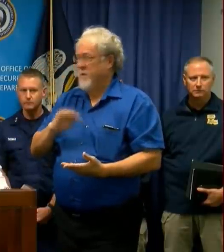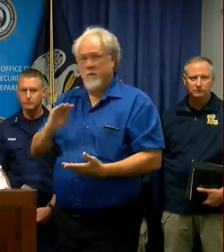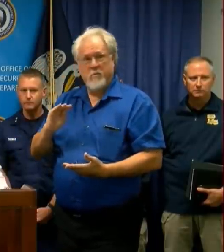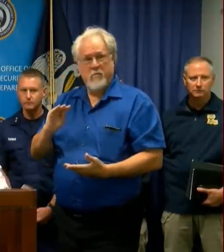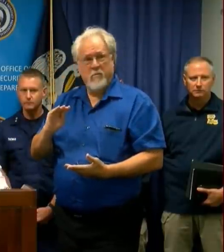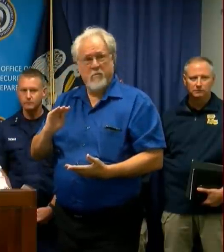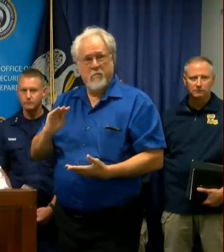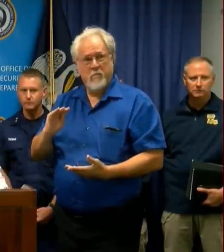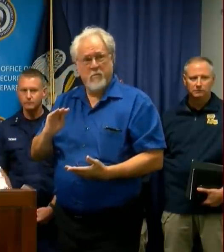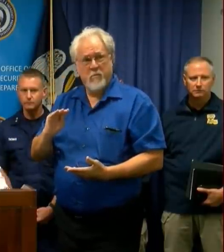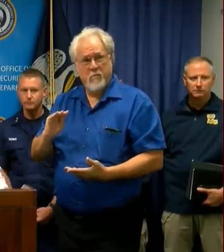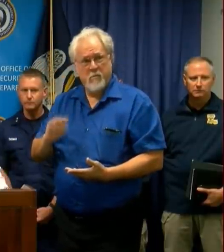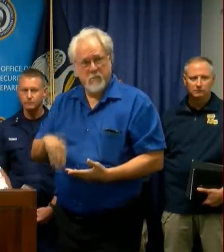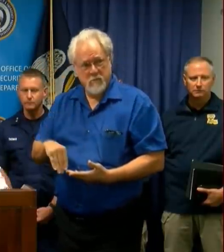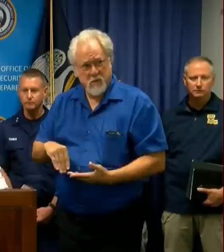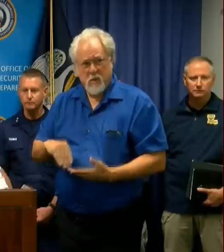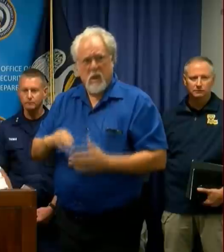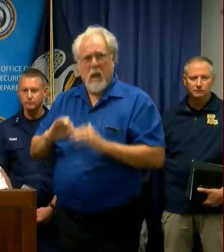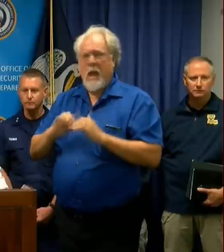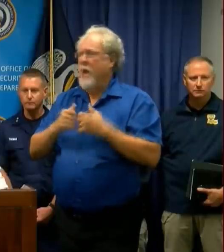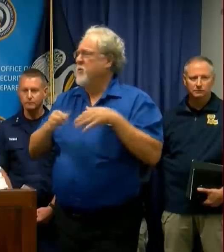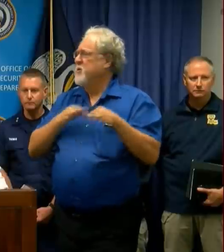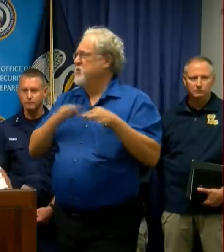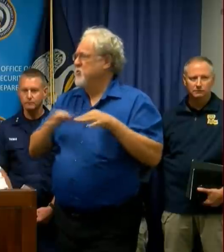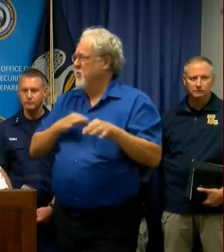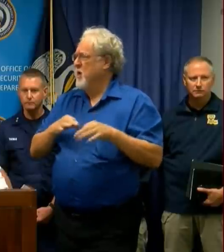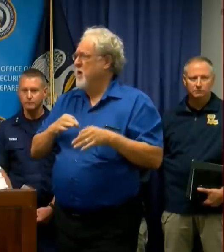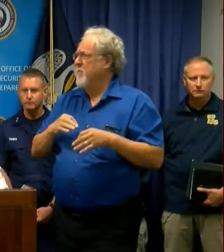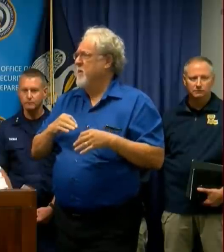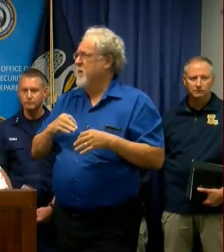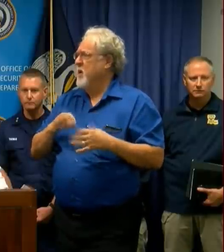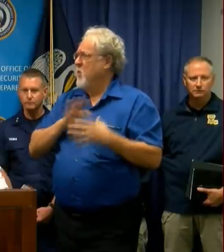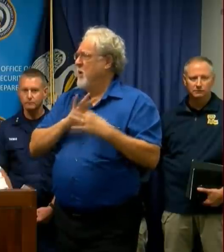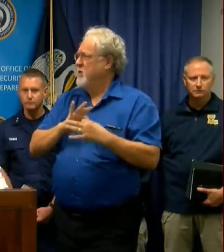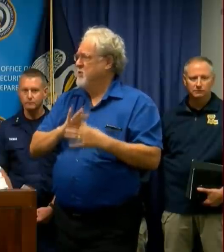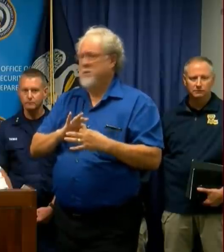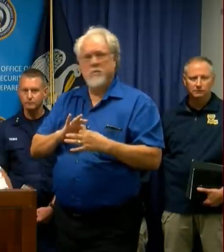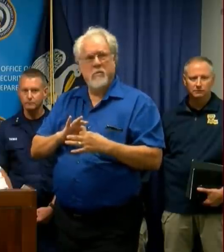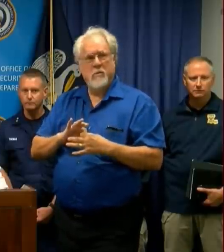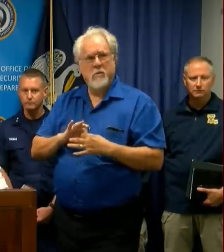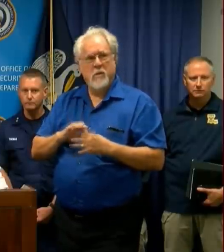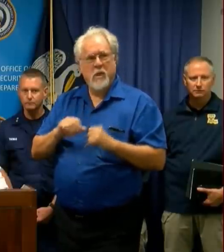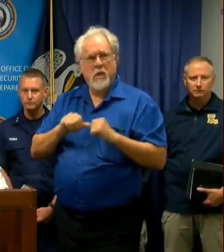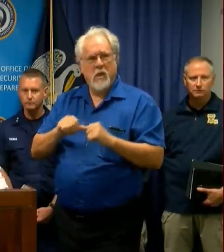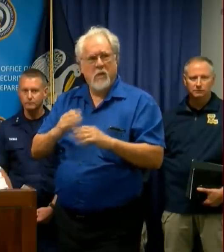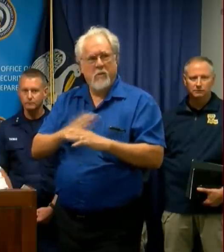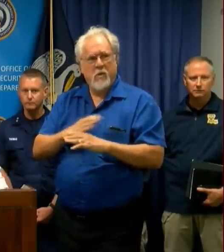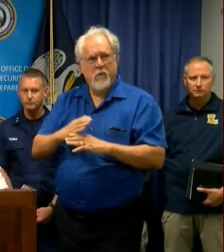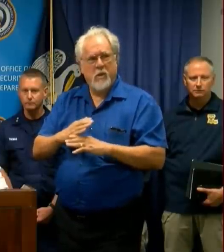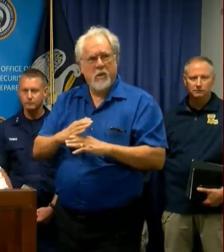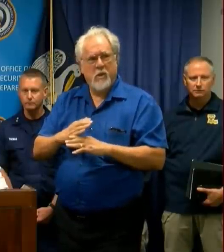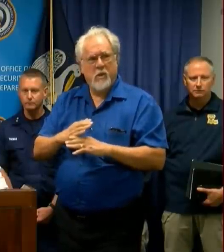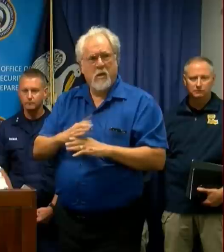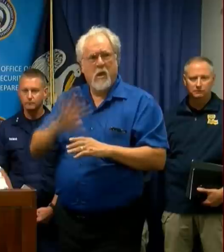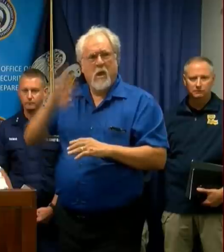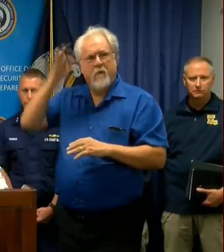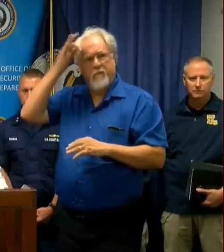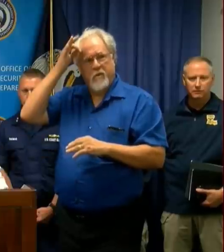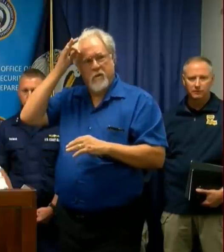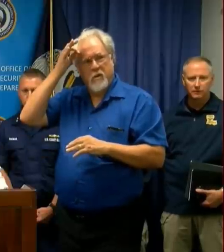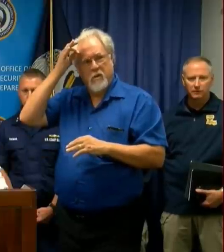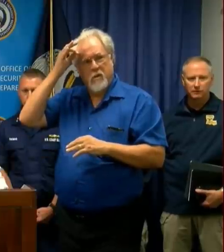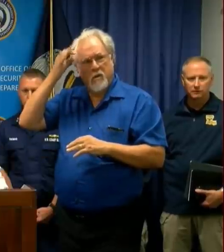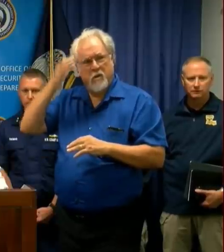its national. How would you just describe now the relationship as it's continuing between the federal government